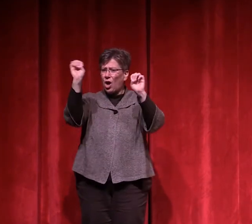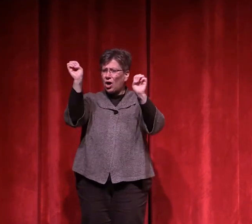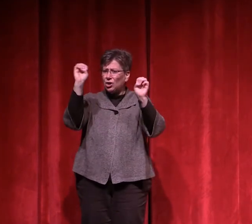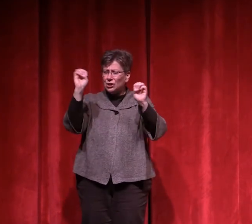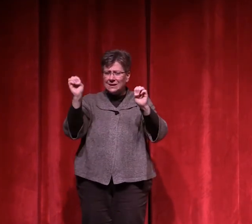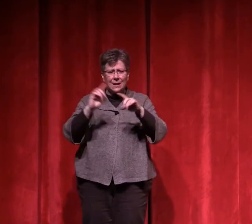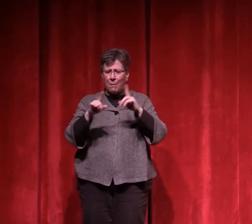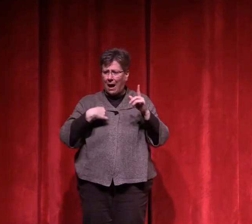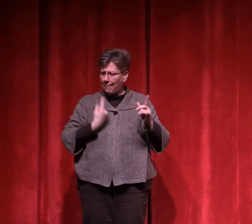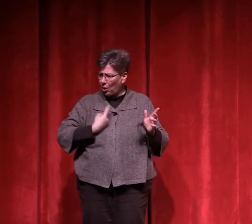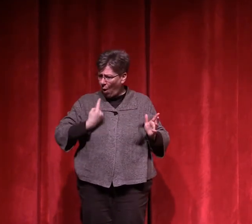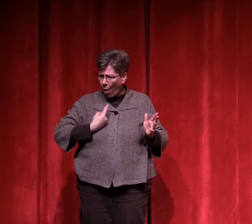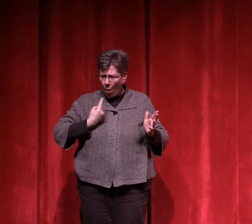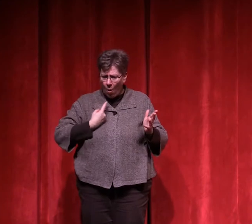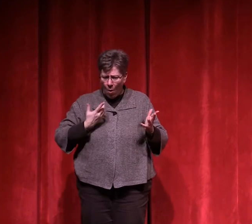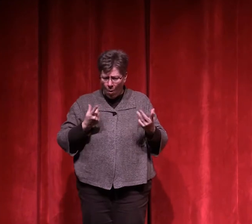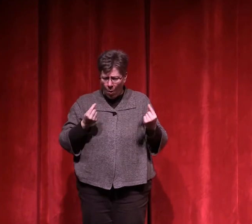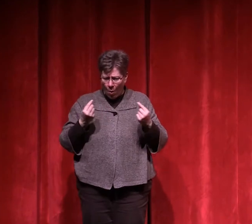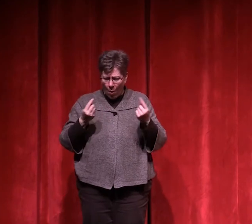night and I was by myself.